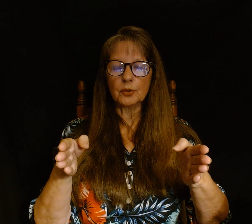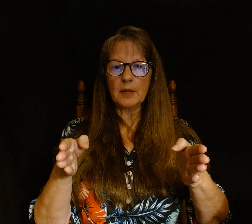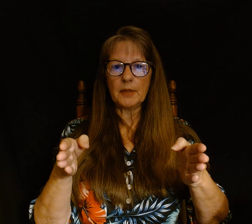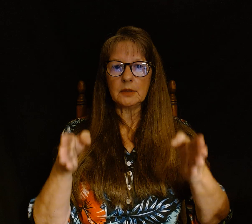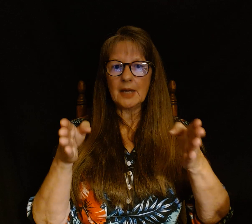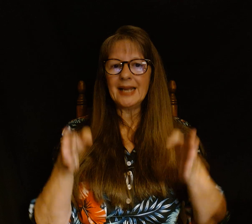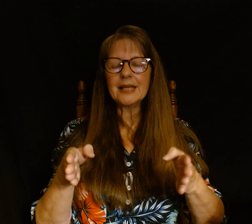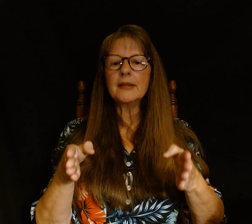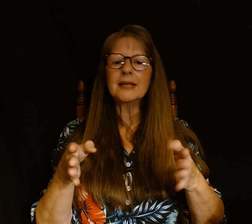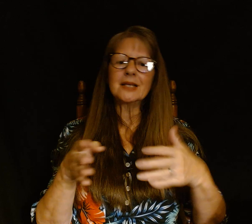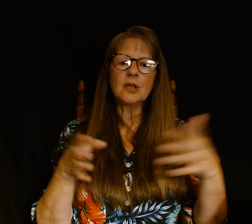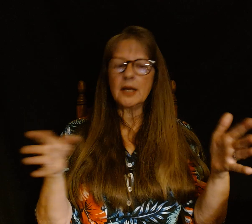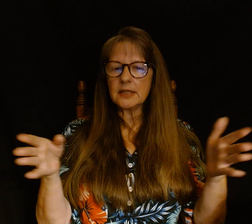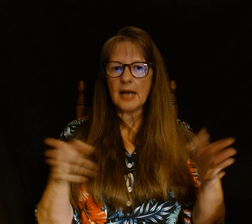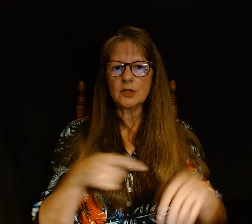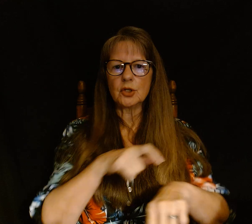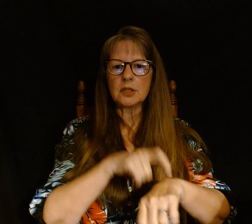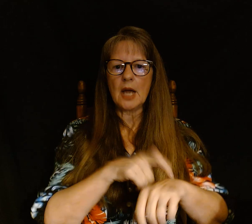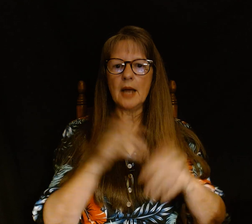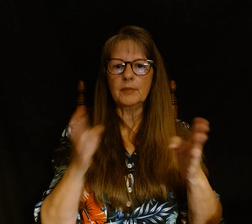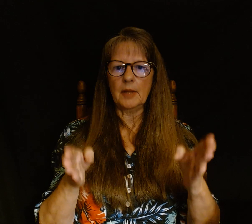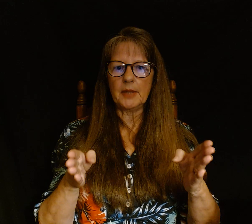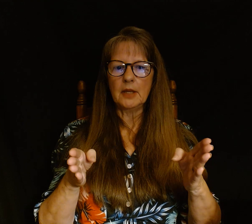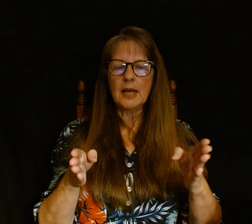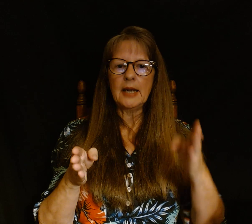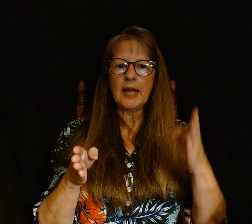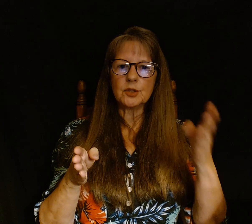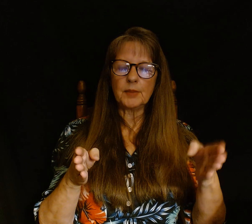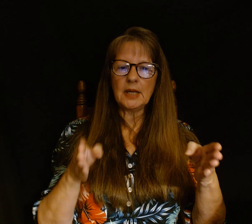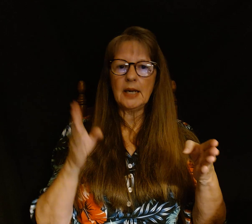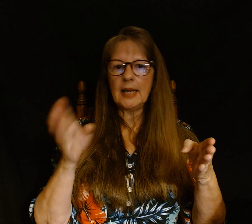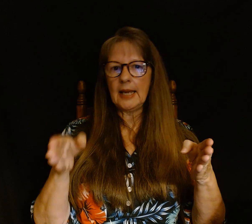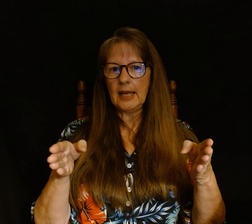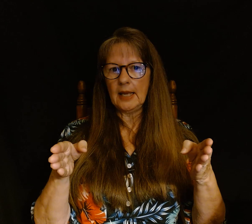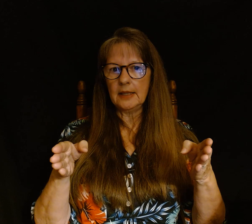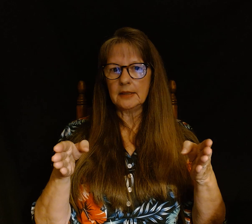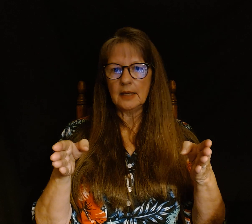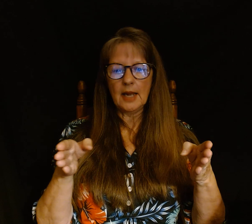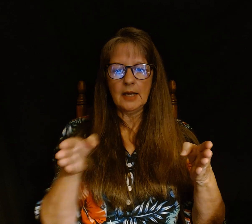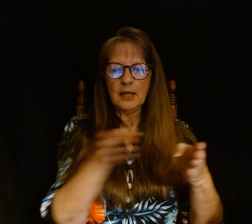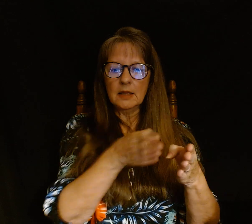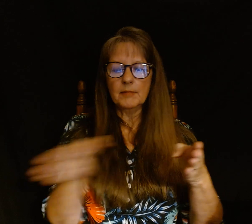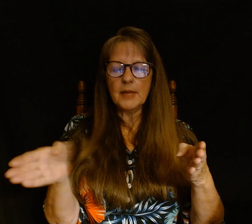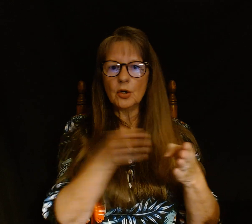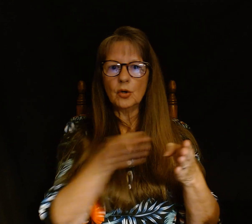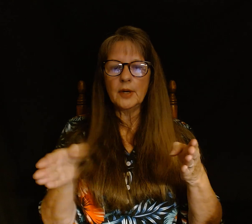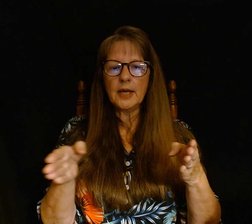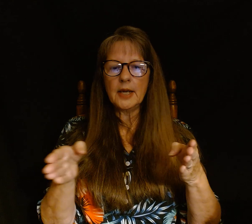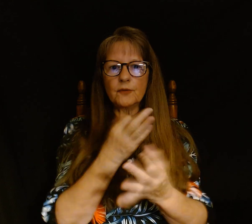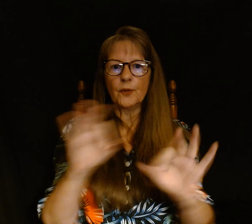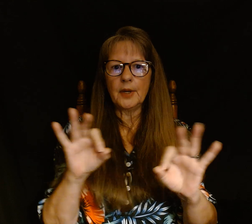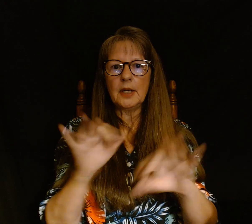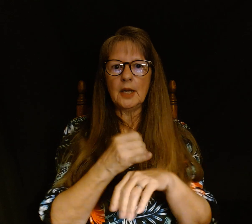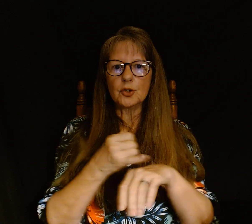limit. And this is not exact, it's just time limit. It has a beginning and an end. And in the middle, it's free